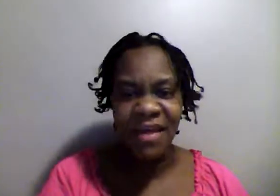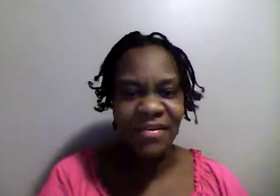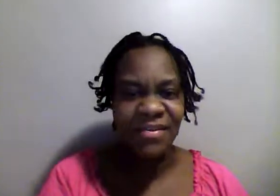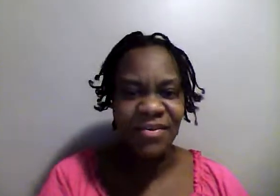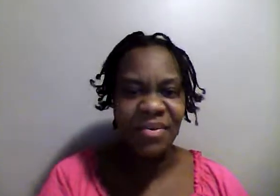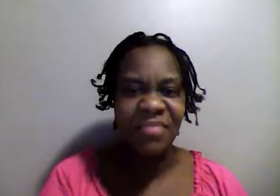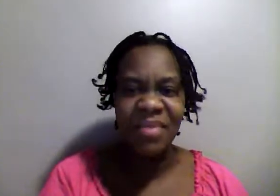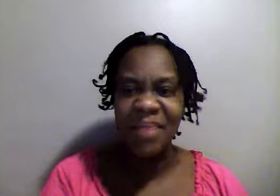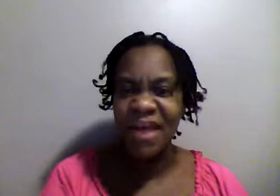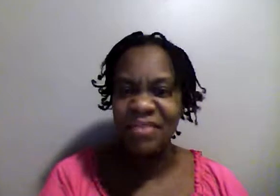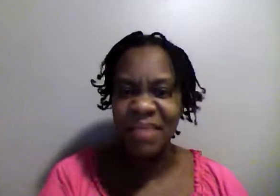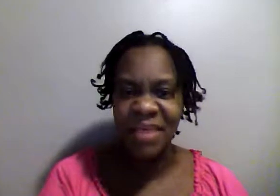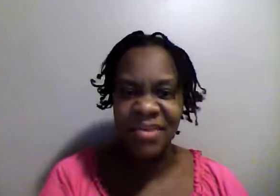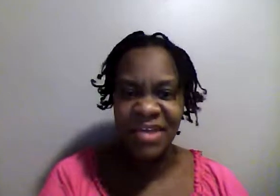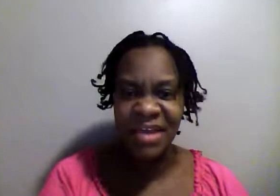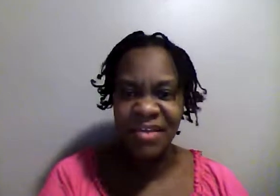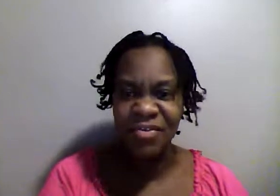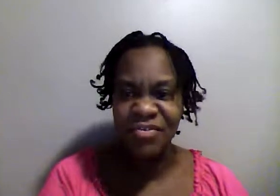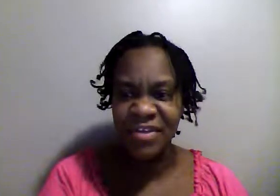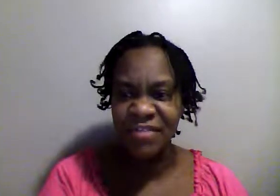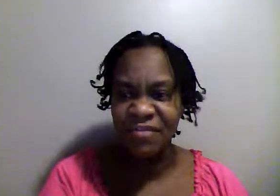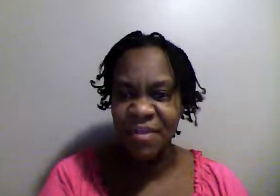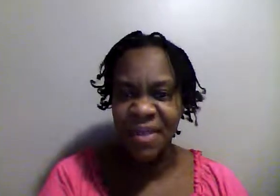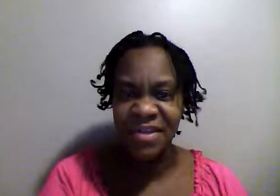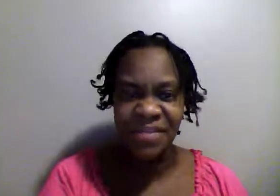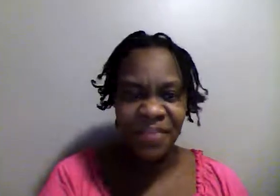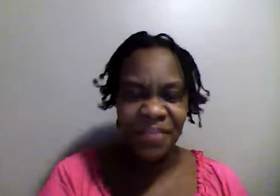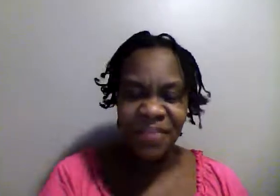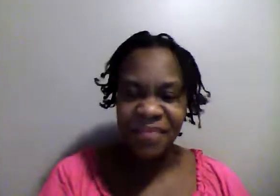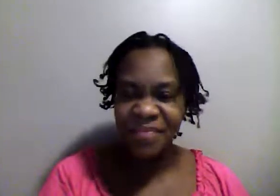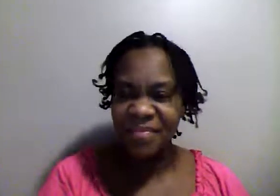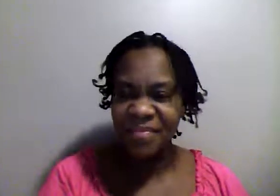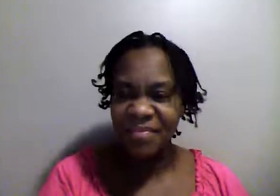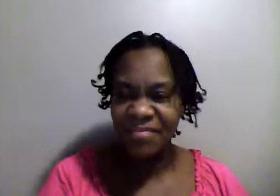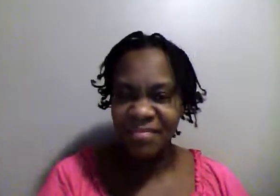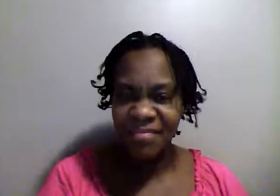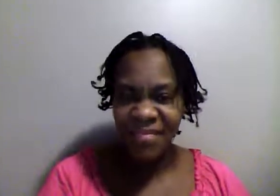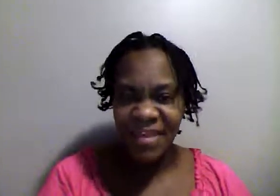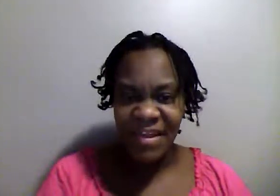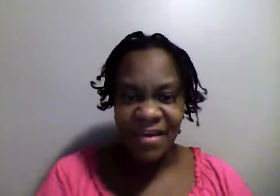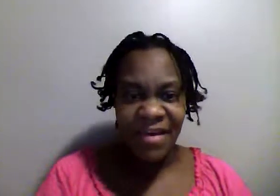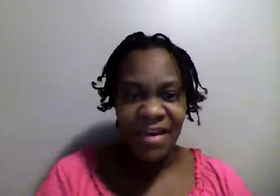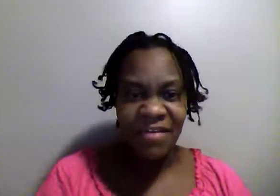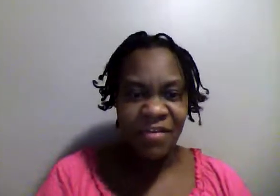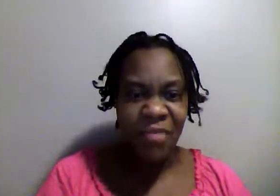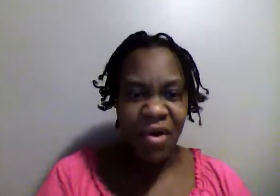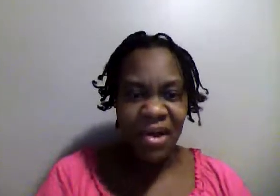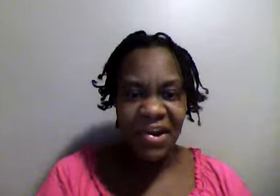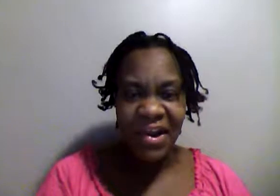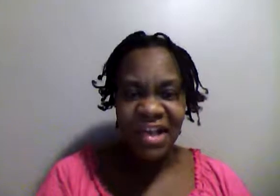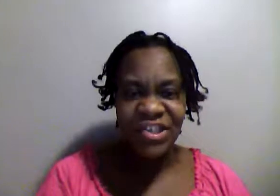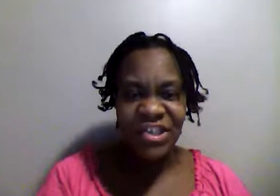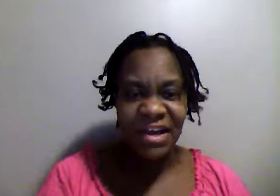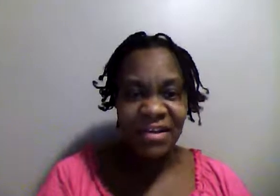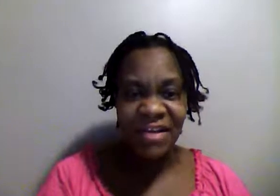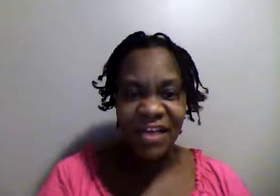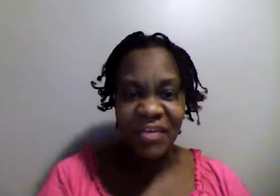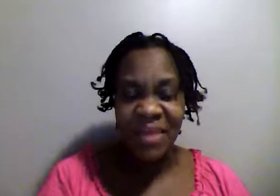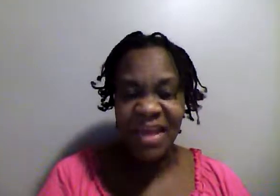and the plant will be able to get the nutrients from it. And if you boil your eggshell, that will make it